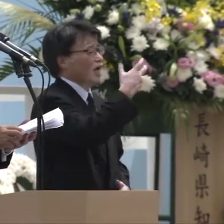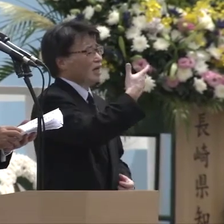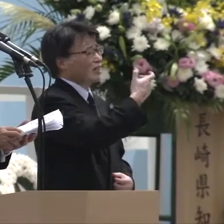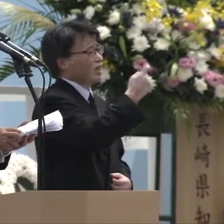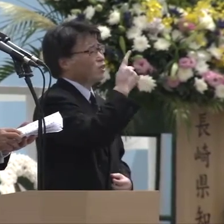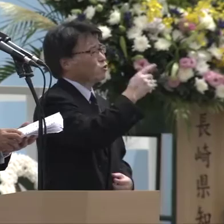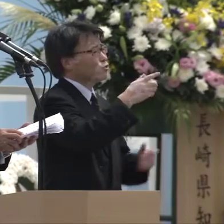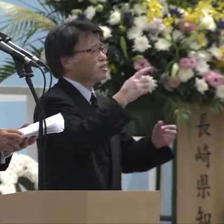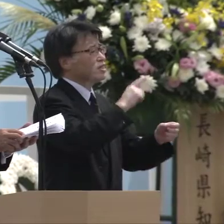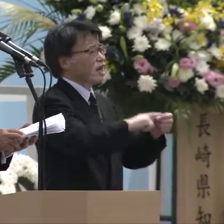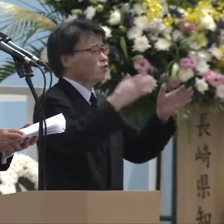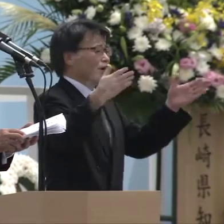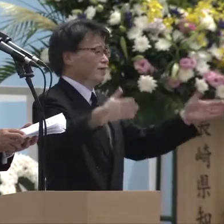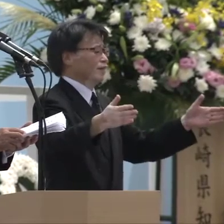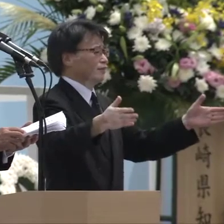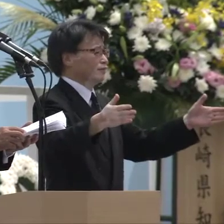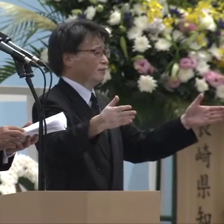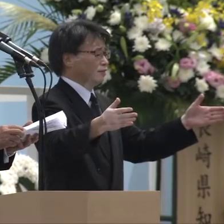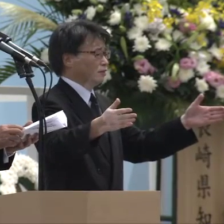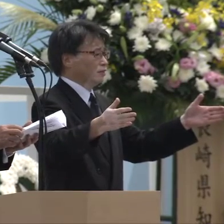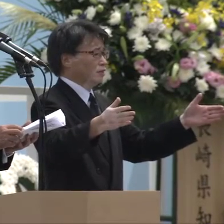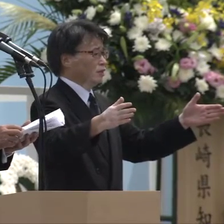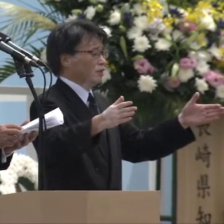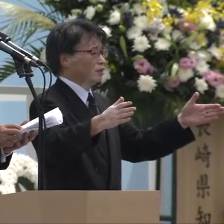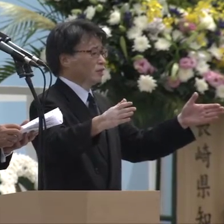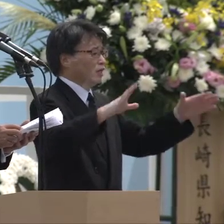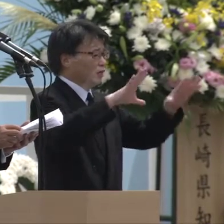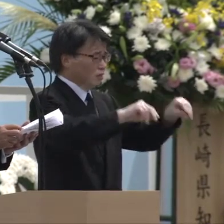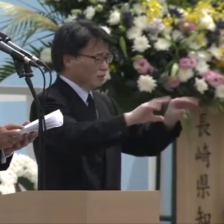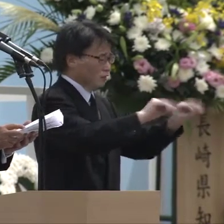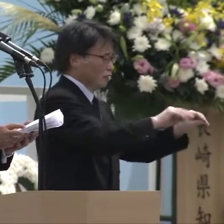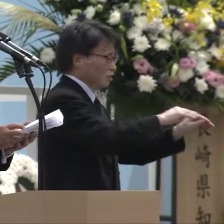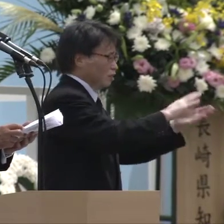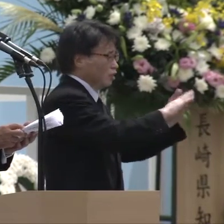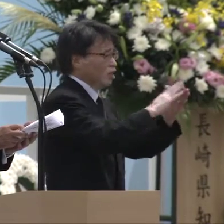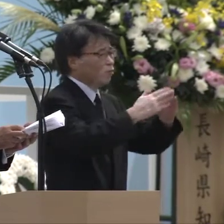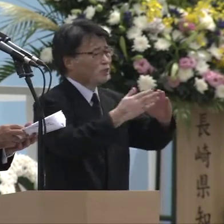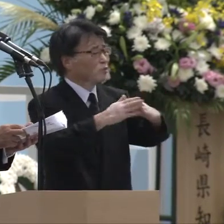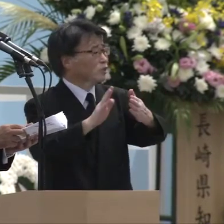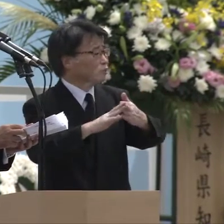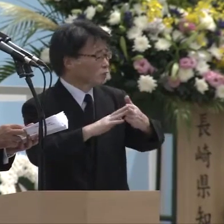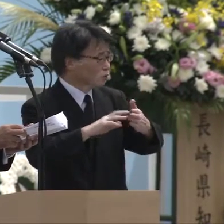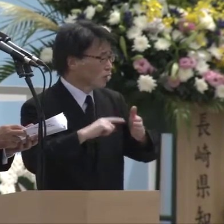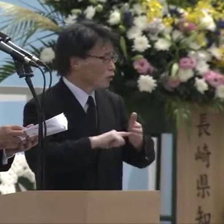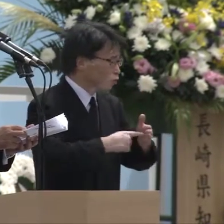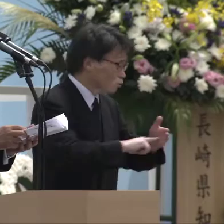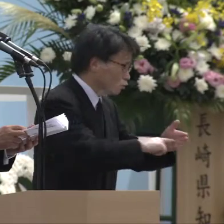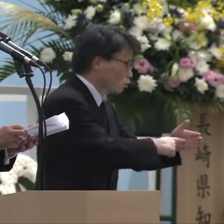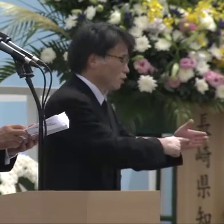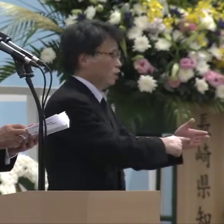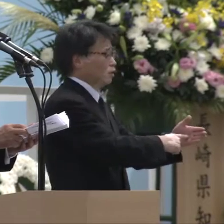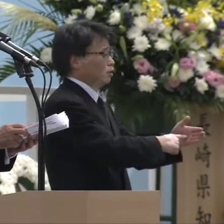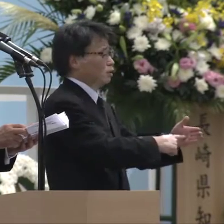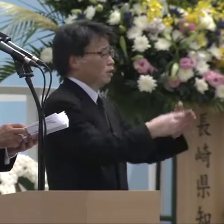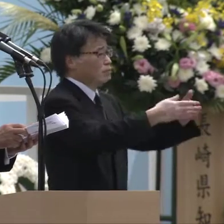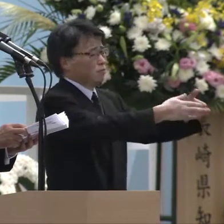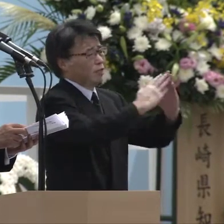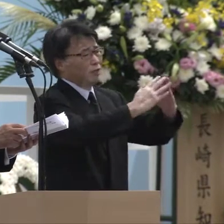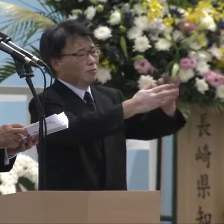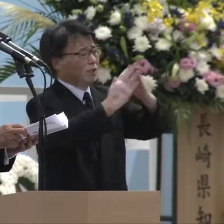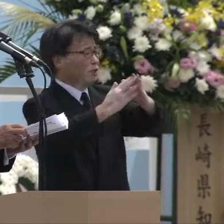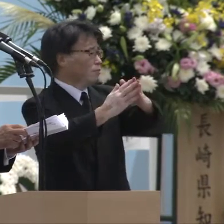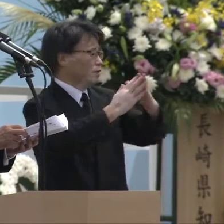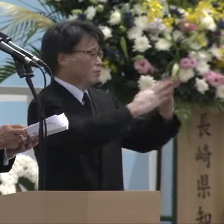After 71 years have passed since then, thanks to all the untiring efforts of the people in Nagasaki,